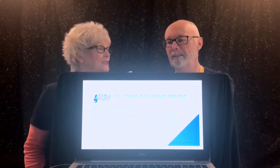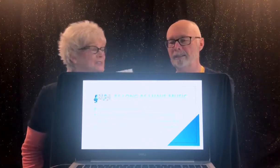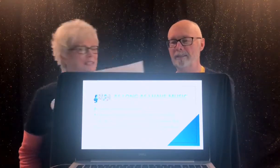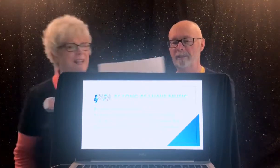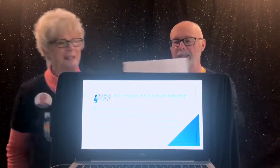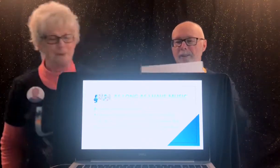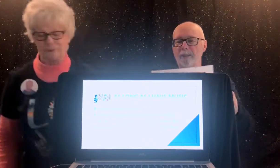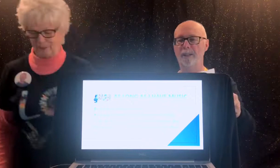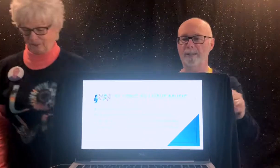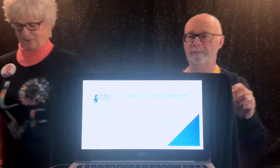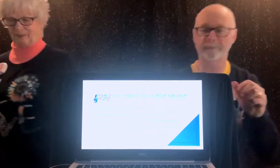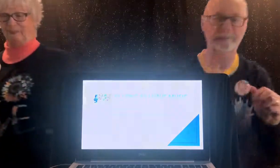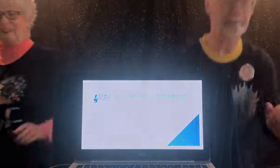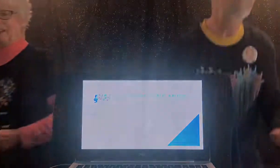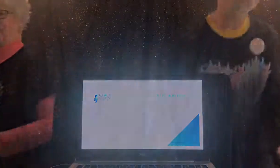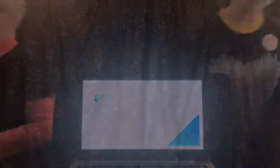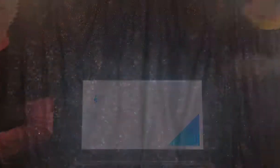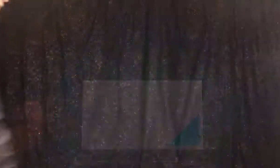looks like? Let's do it.